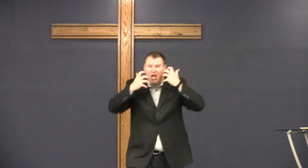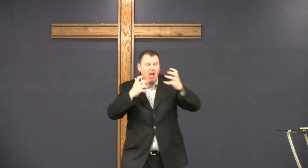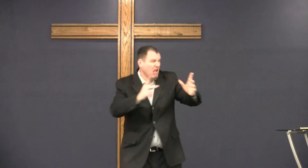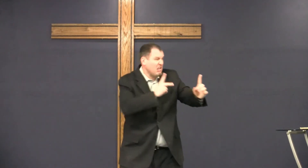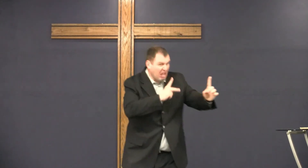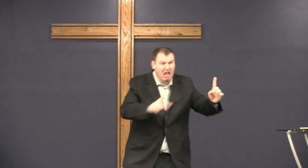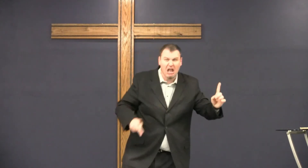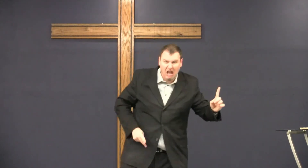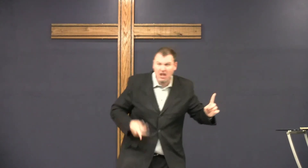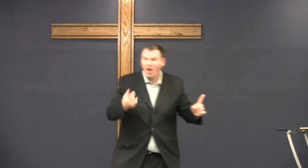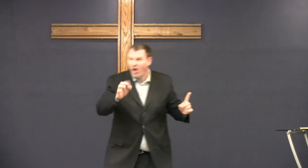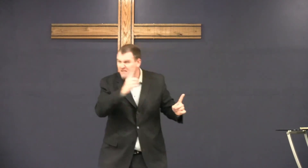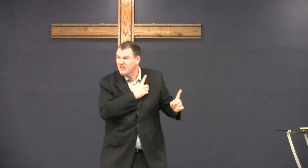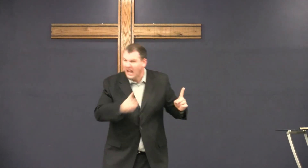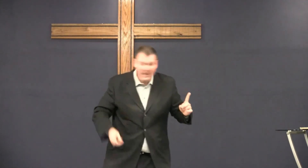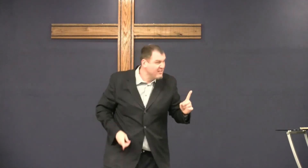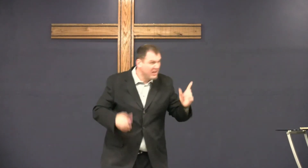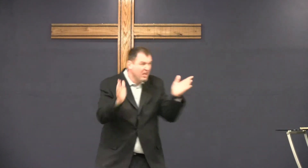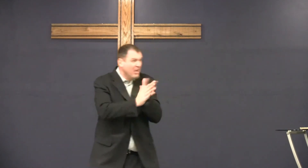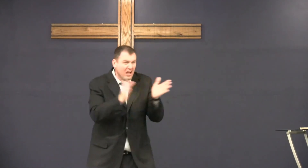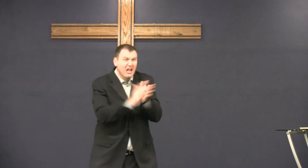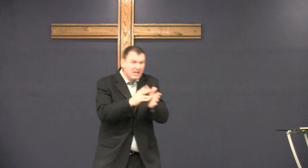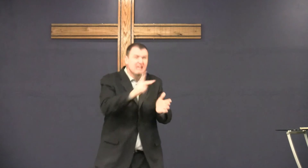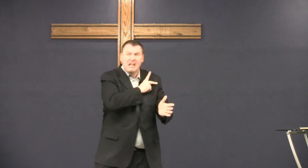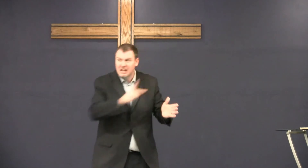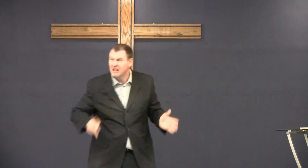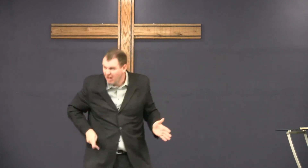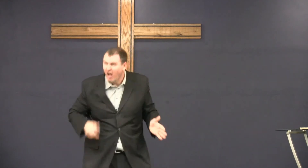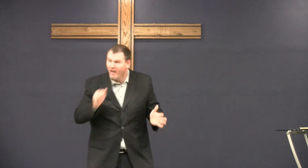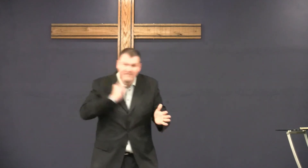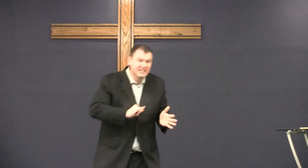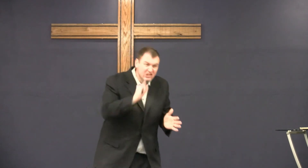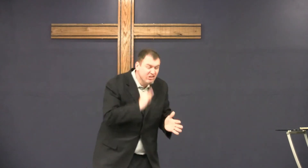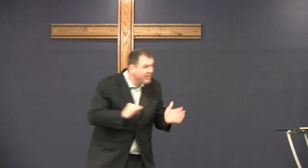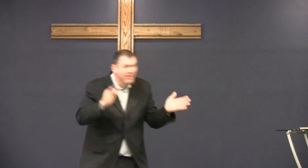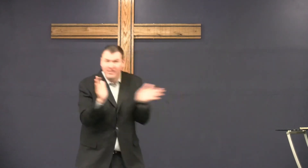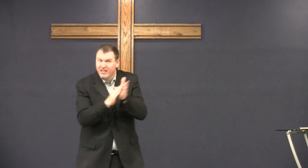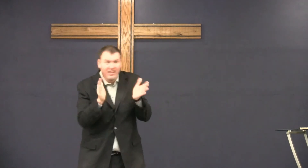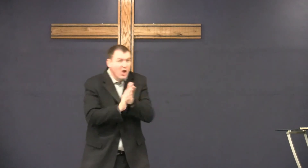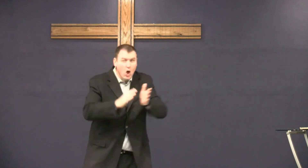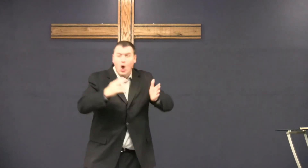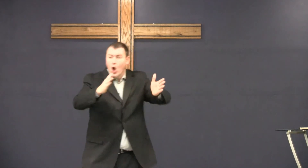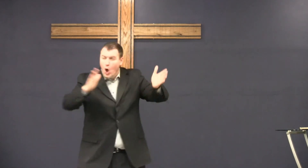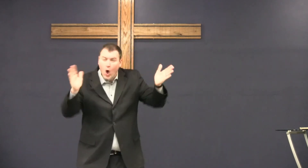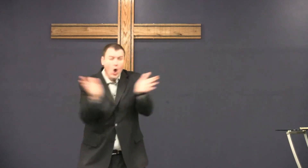and the people are crying out, King, Son of David,